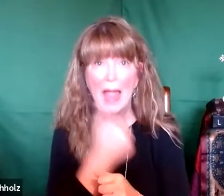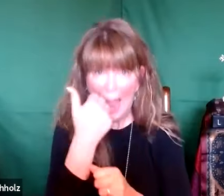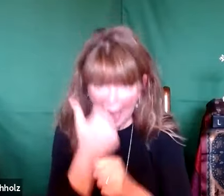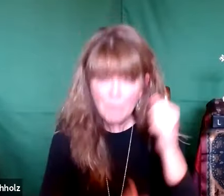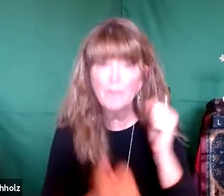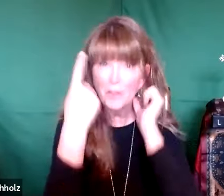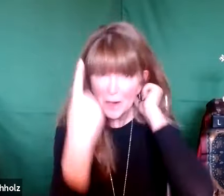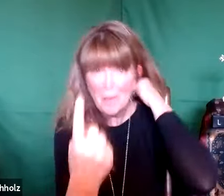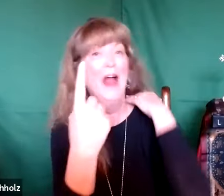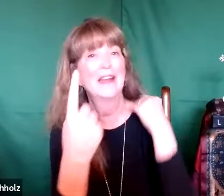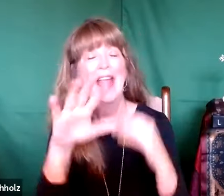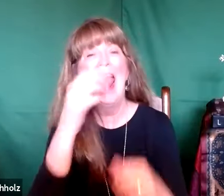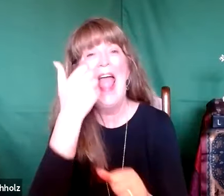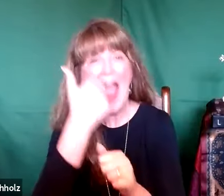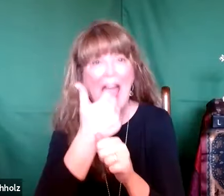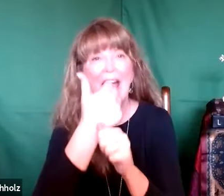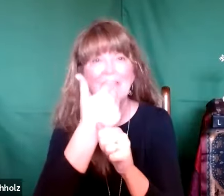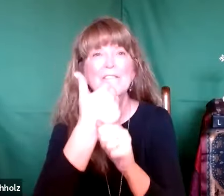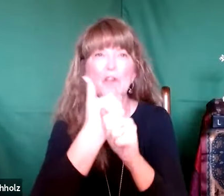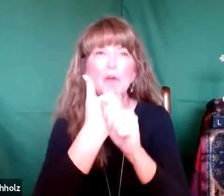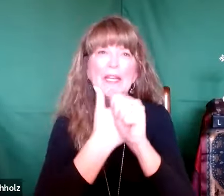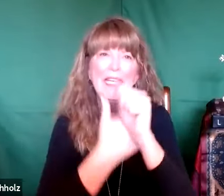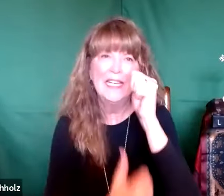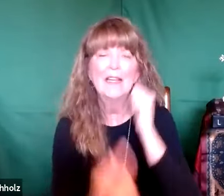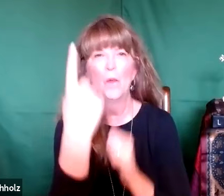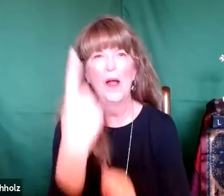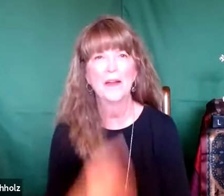It means we have to learn how to love everyone,